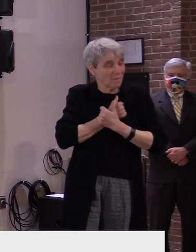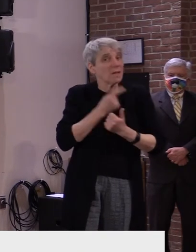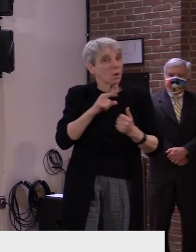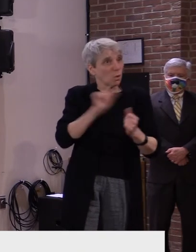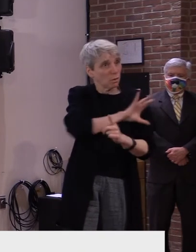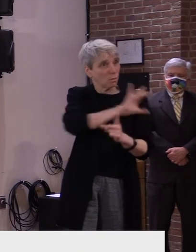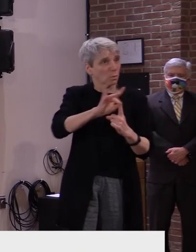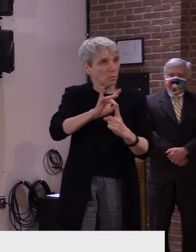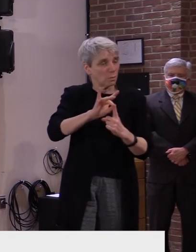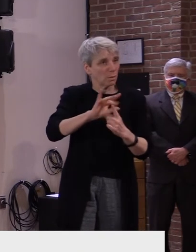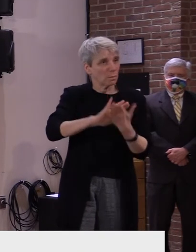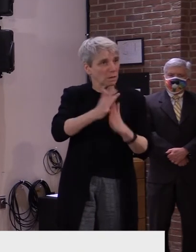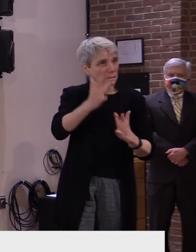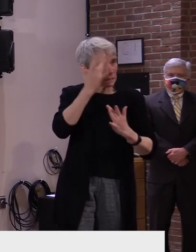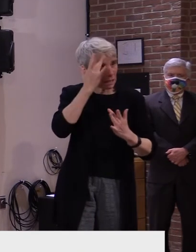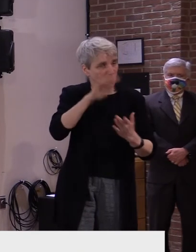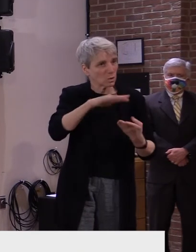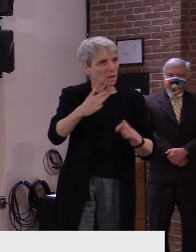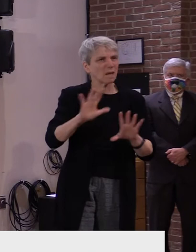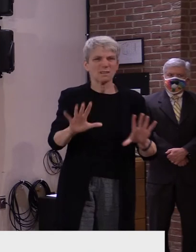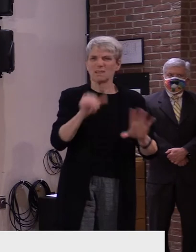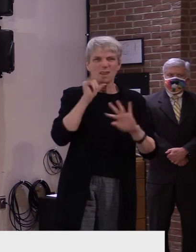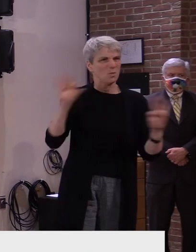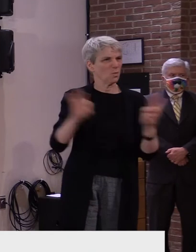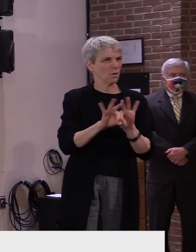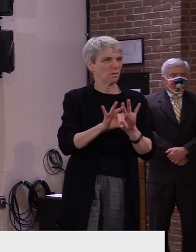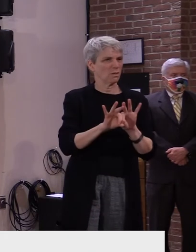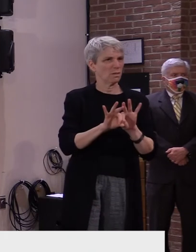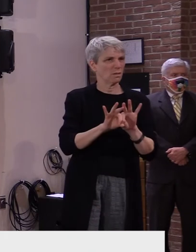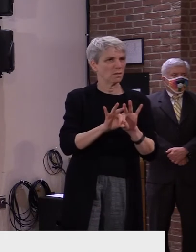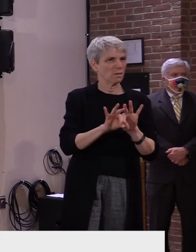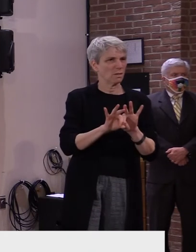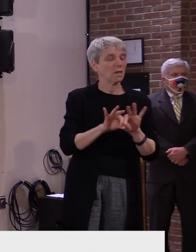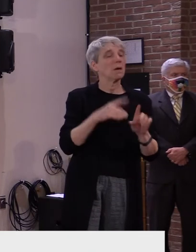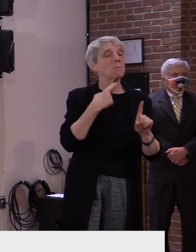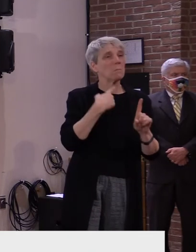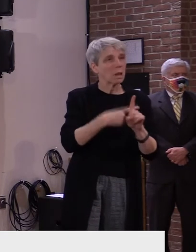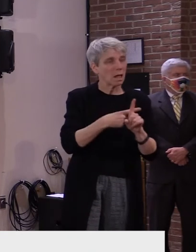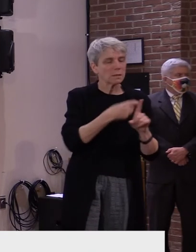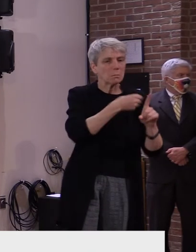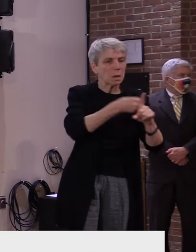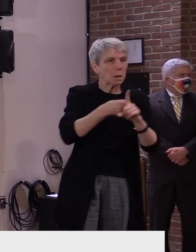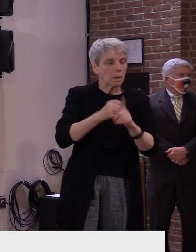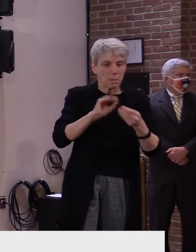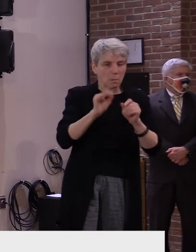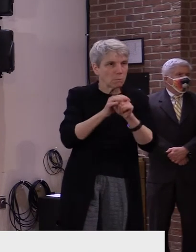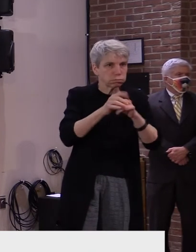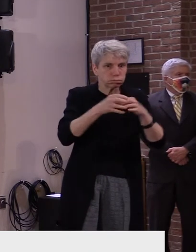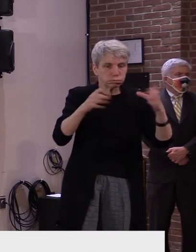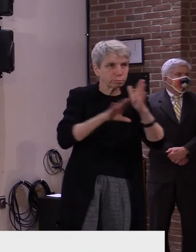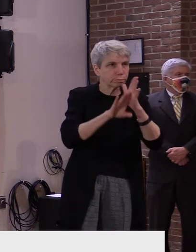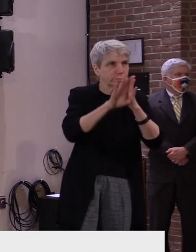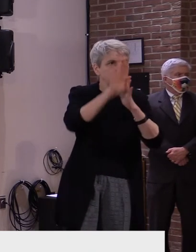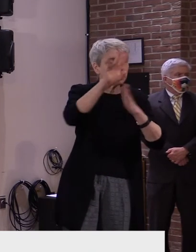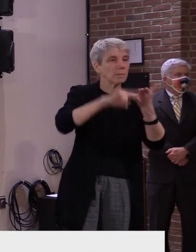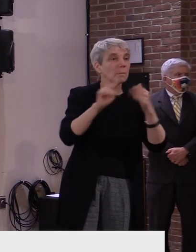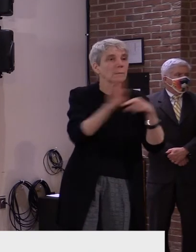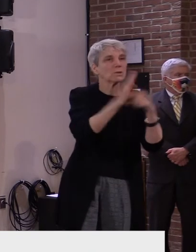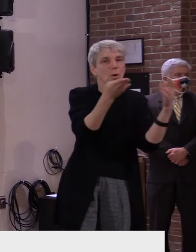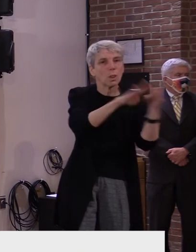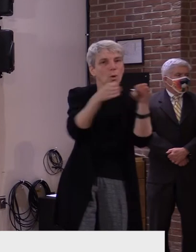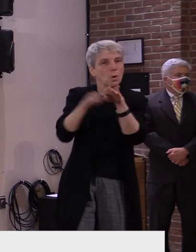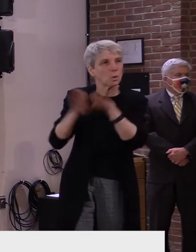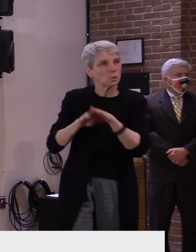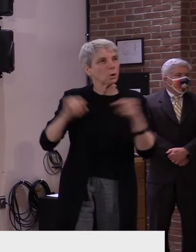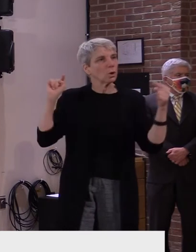risk and it makes it harder for us to take steps forward to reopen our economy so i'm asking you